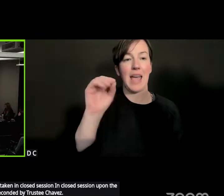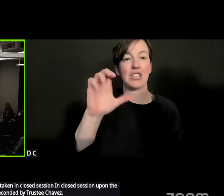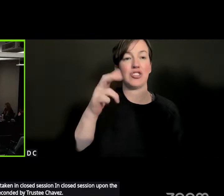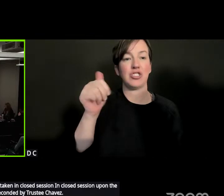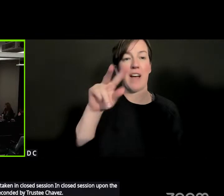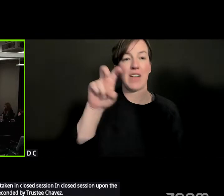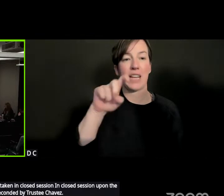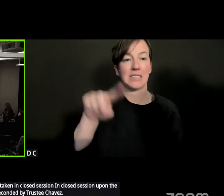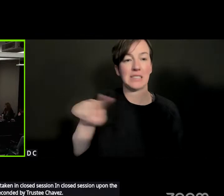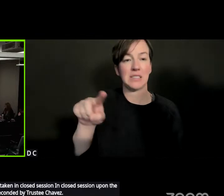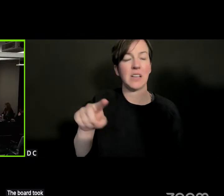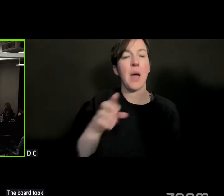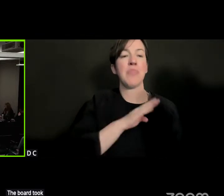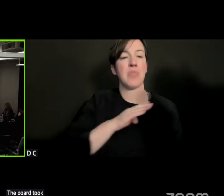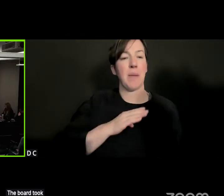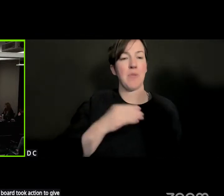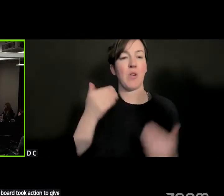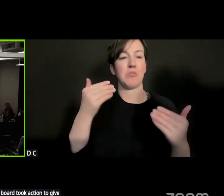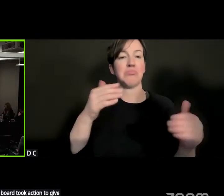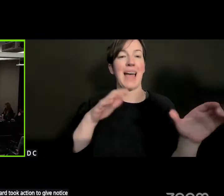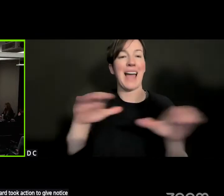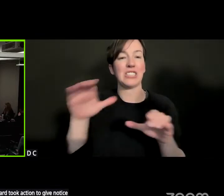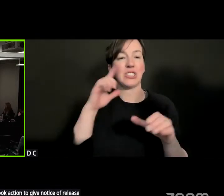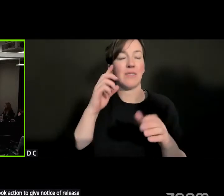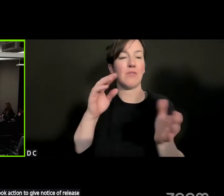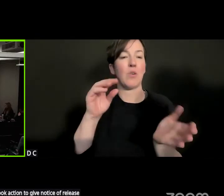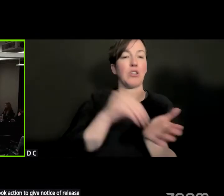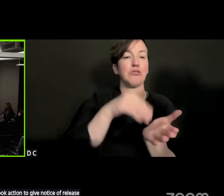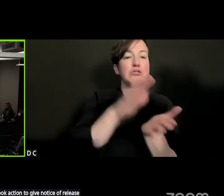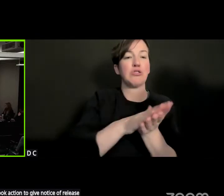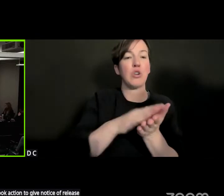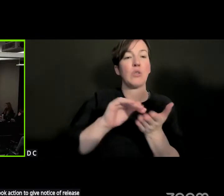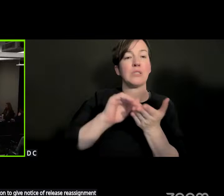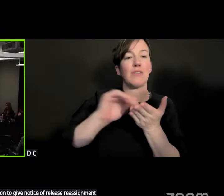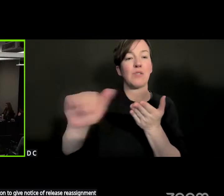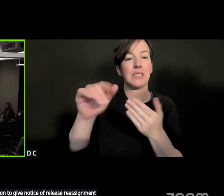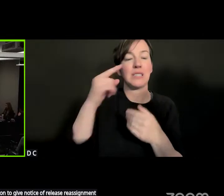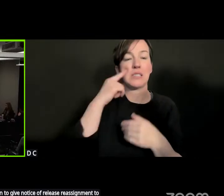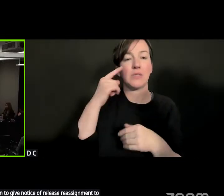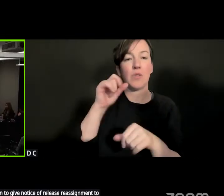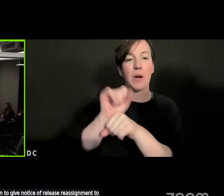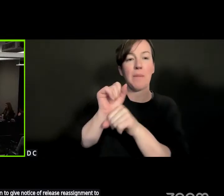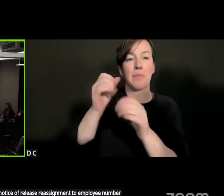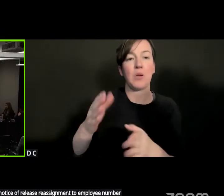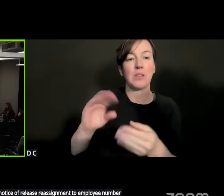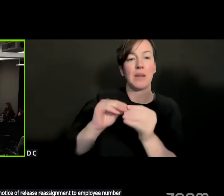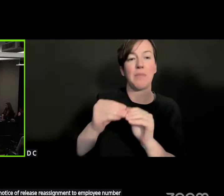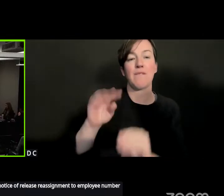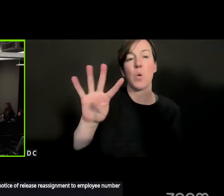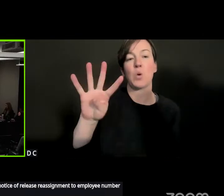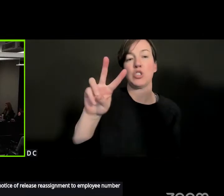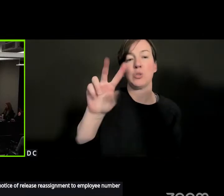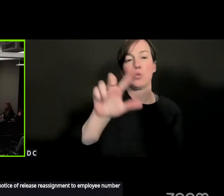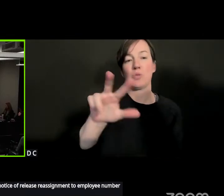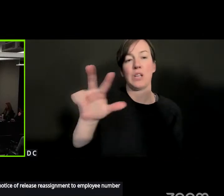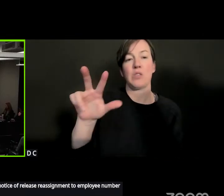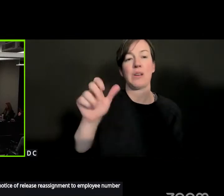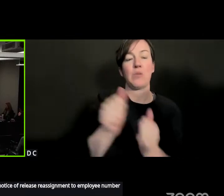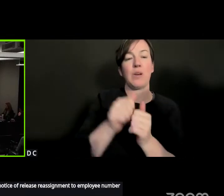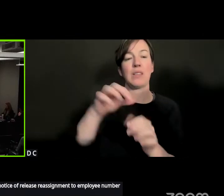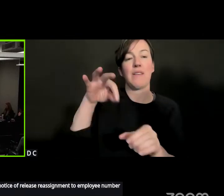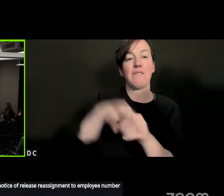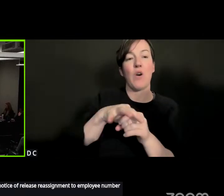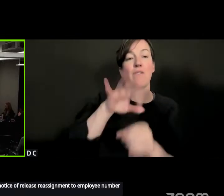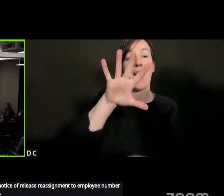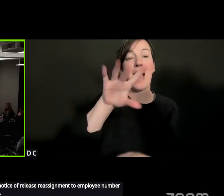board took action to give notice of release, reassignment to employee number 4233 with a vote of